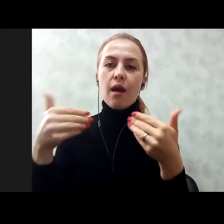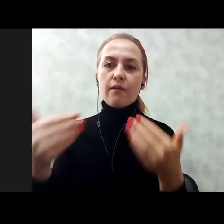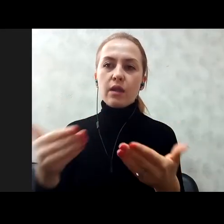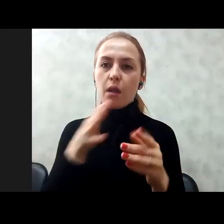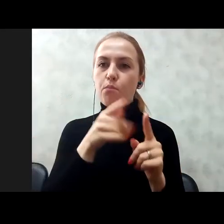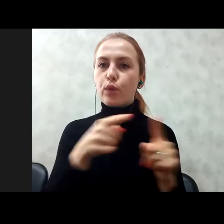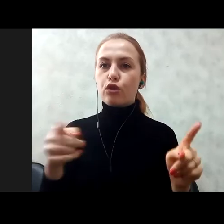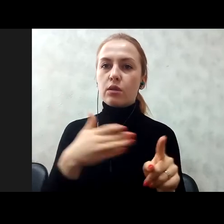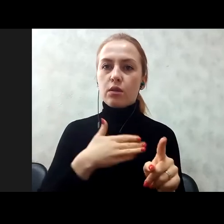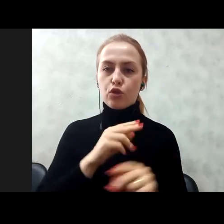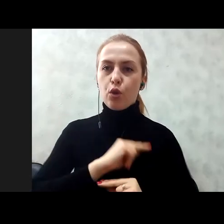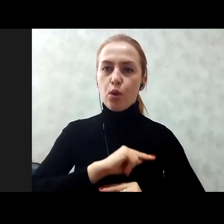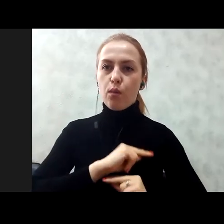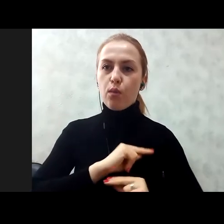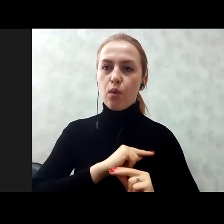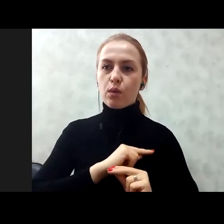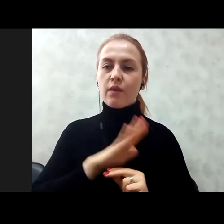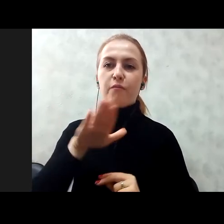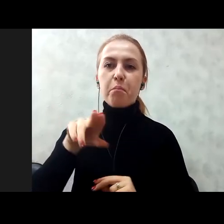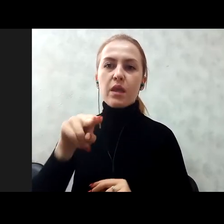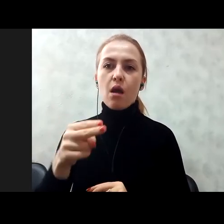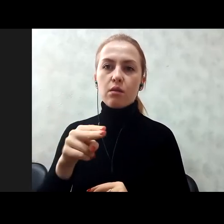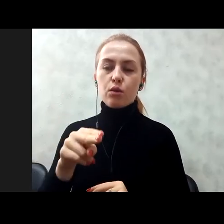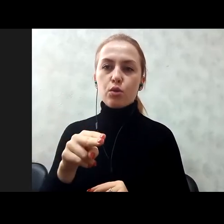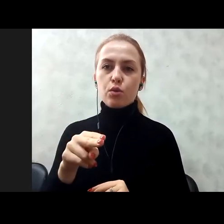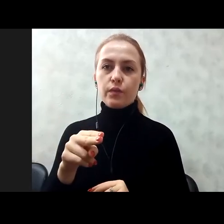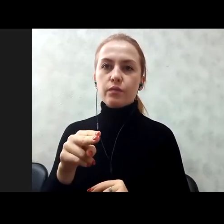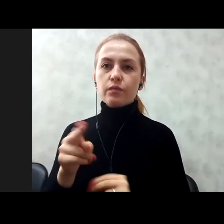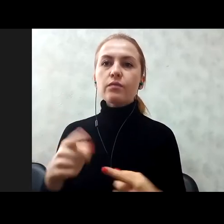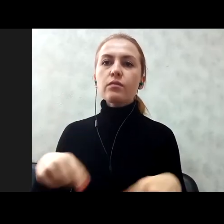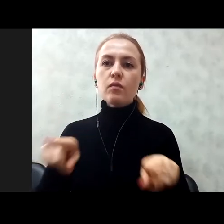also joined by a range of national